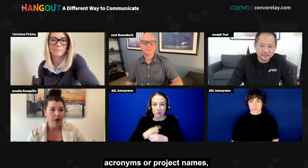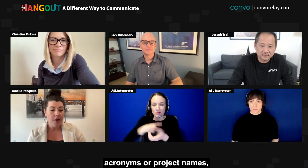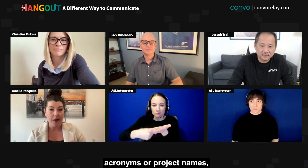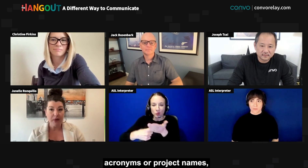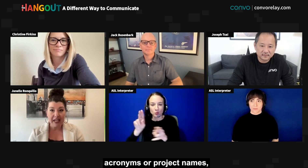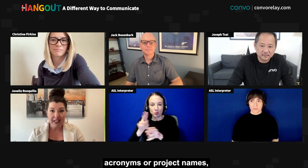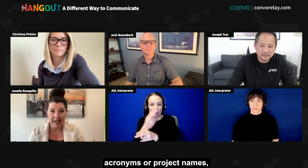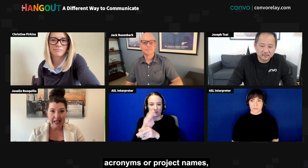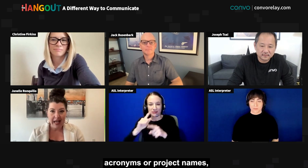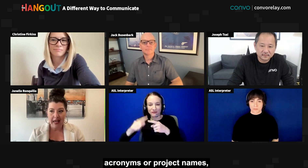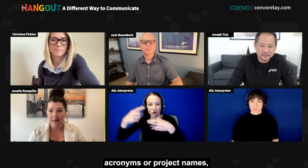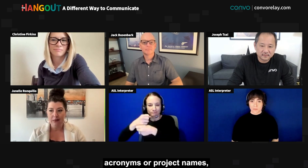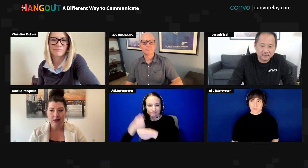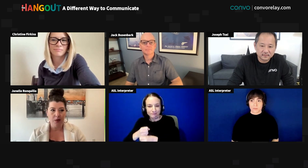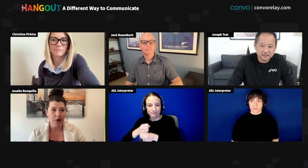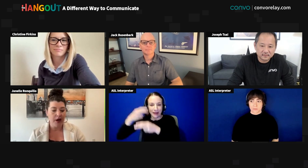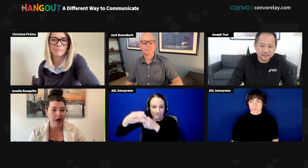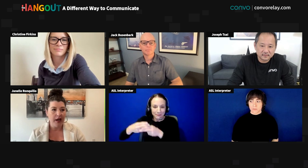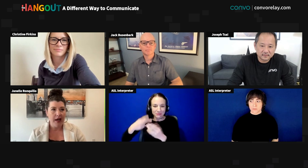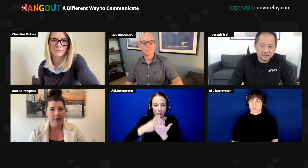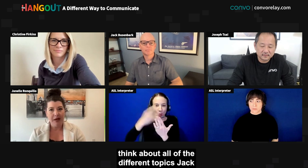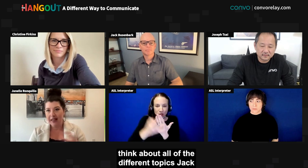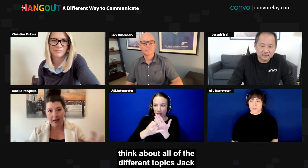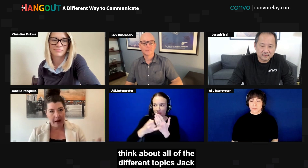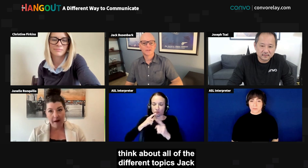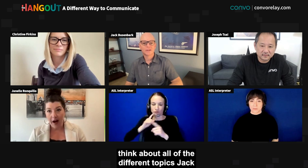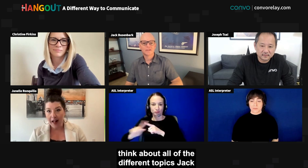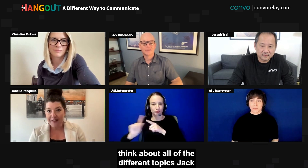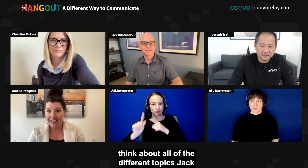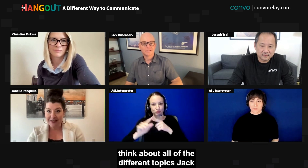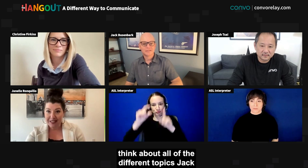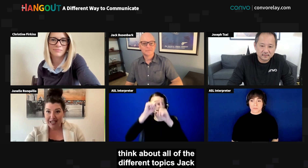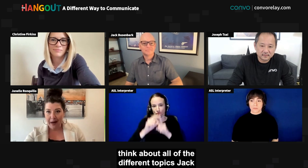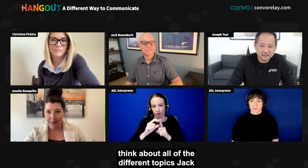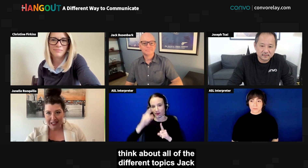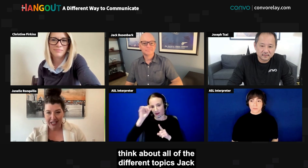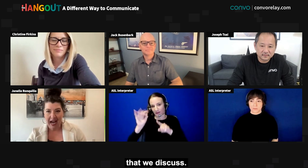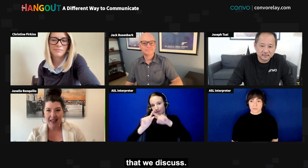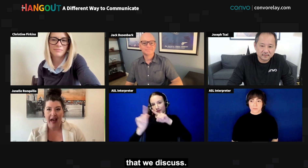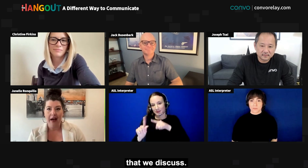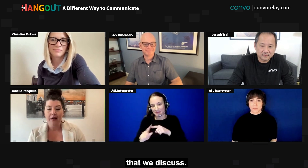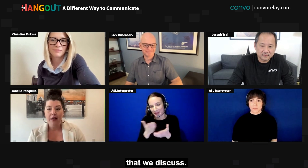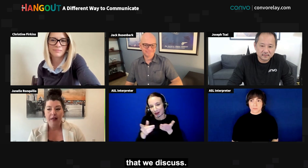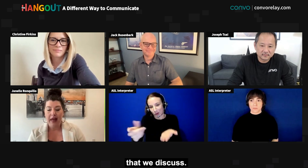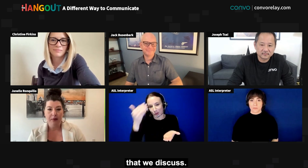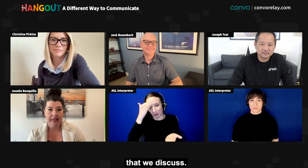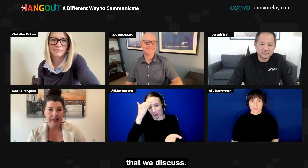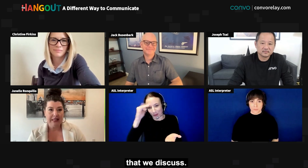or project names, or, I mean, think about all of the different topics, Jack, that we